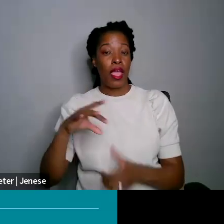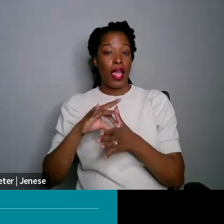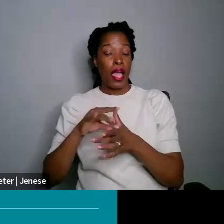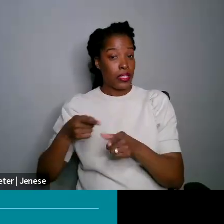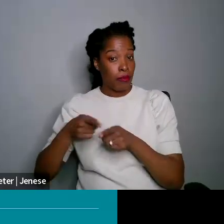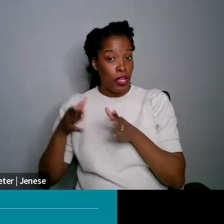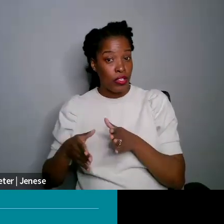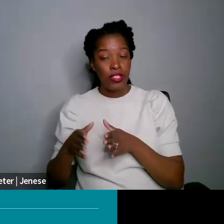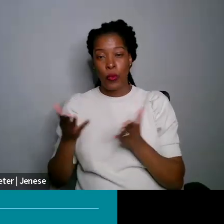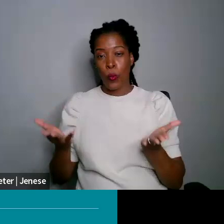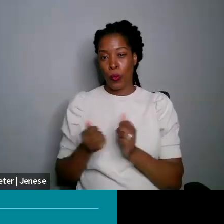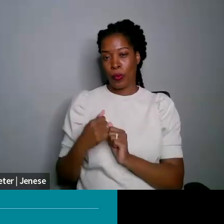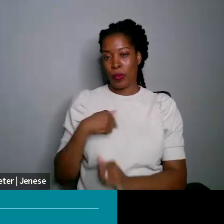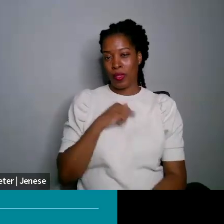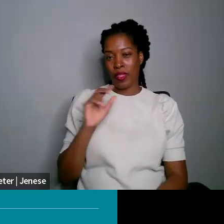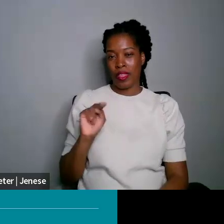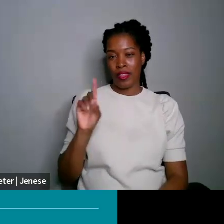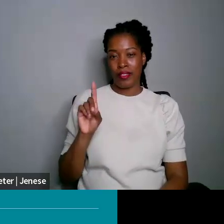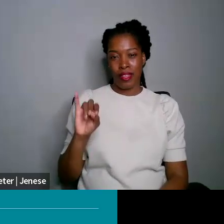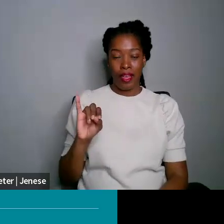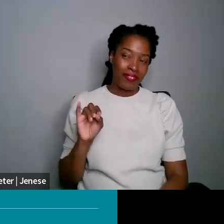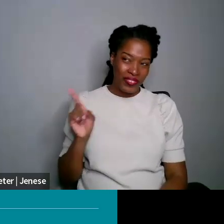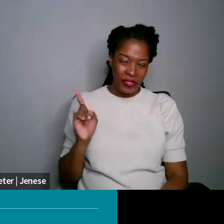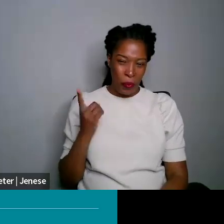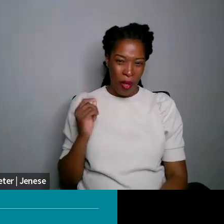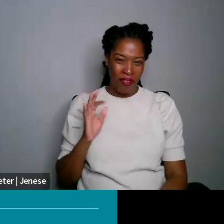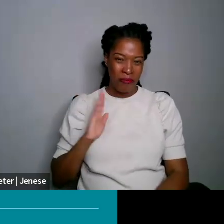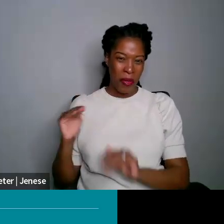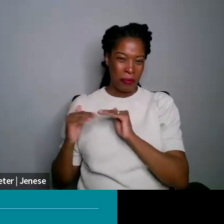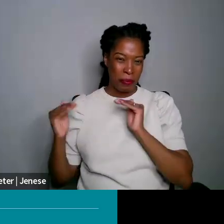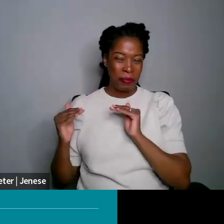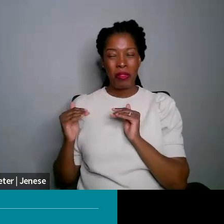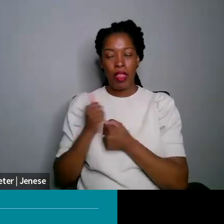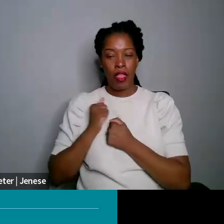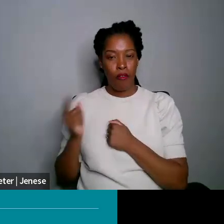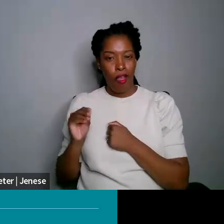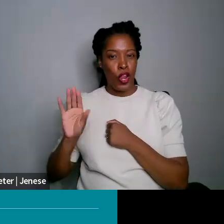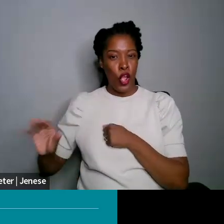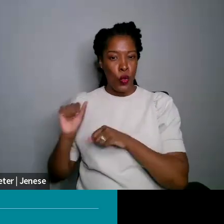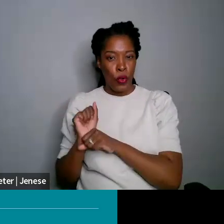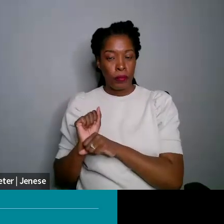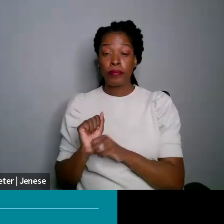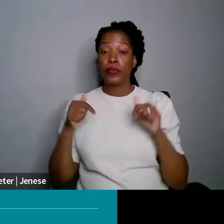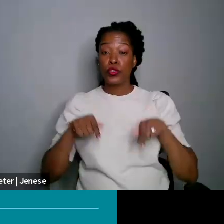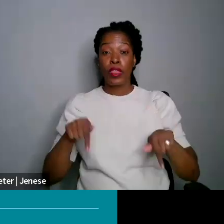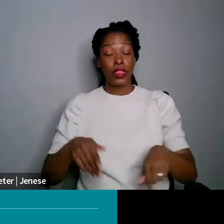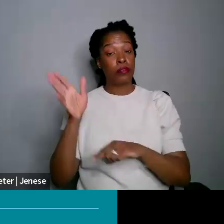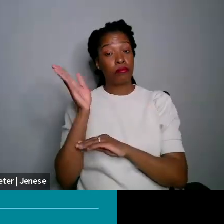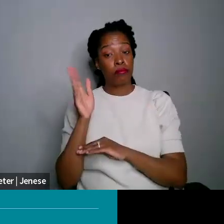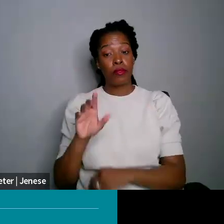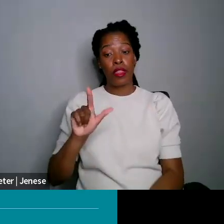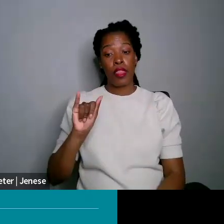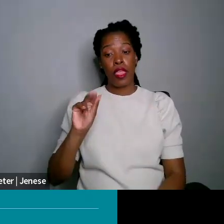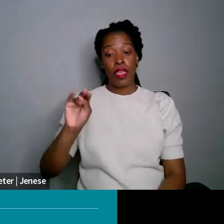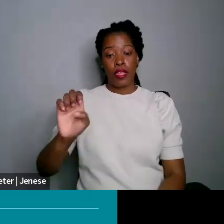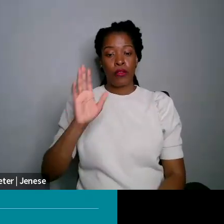colleagues, love her and the work that she does. During this session, Lane is going to share practical tips on how to create